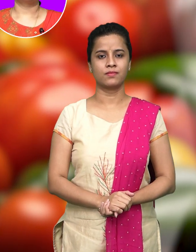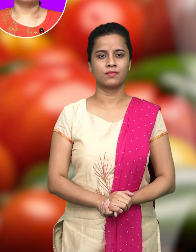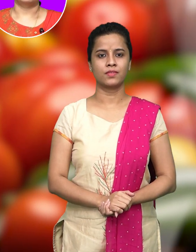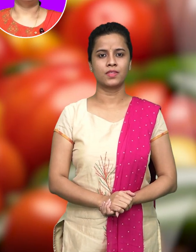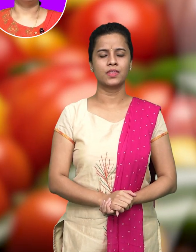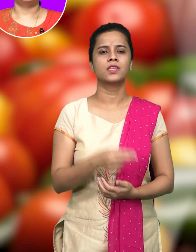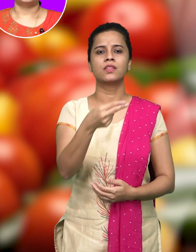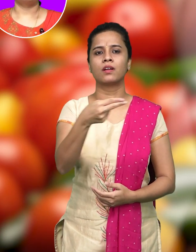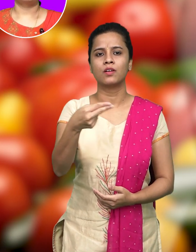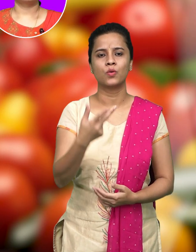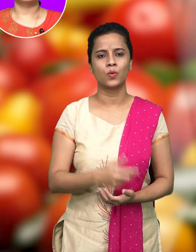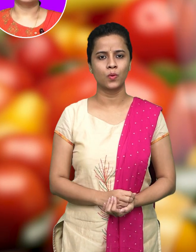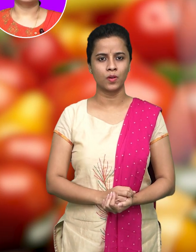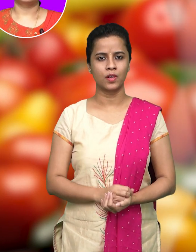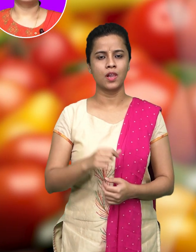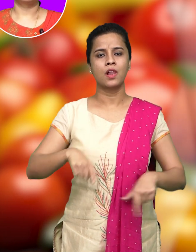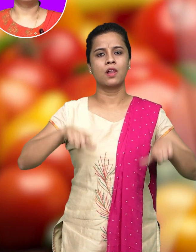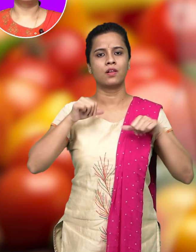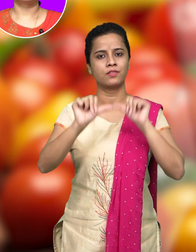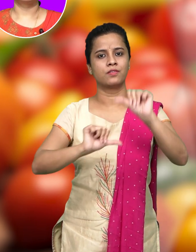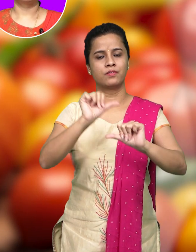These are called life processes.